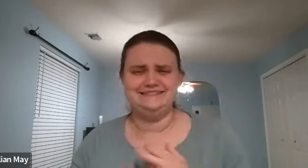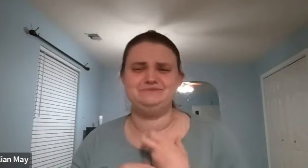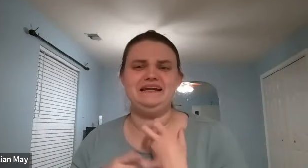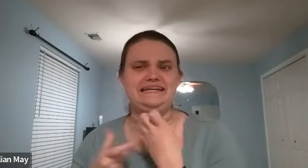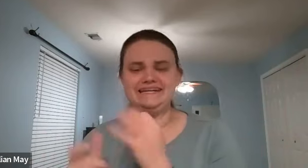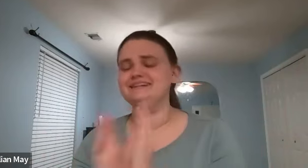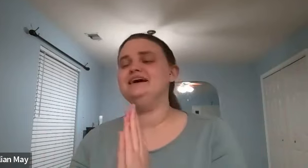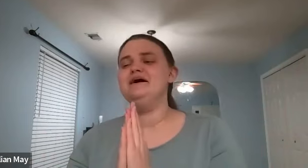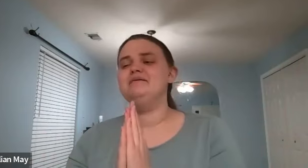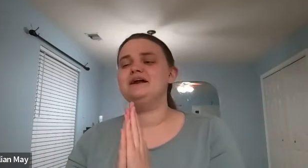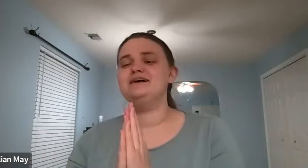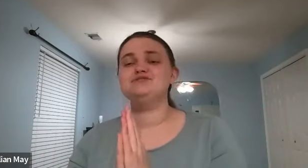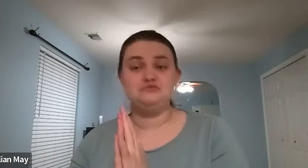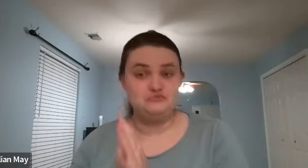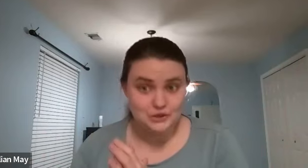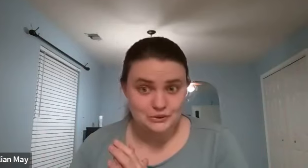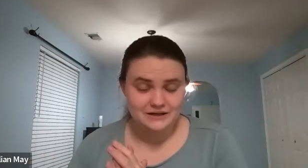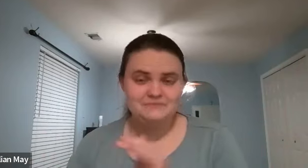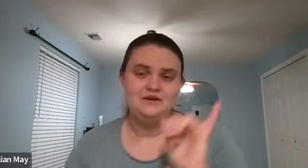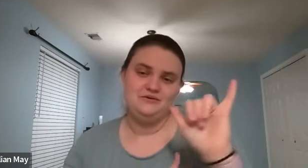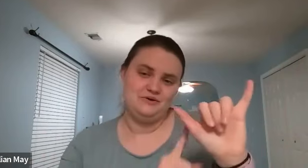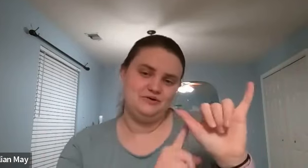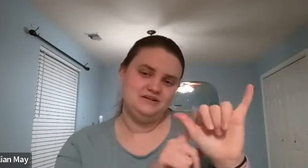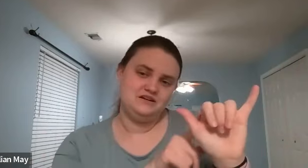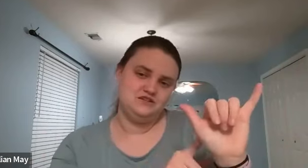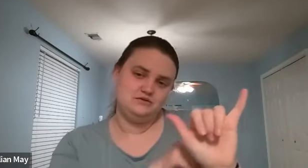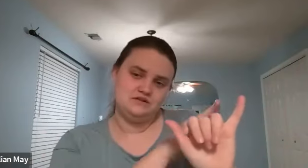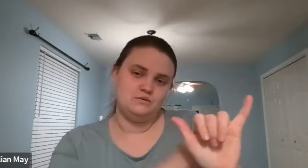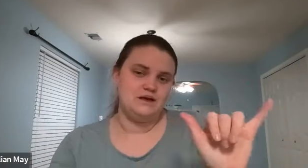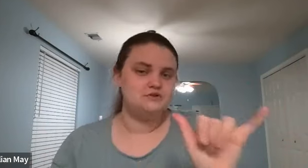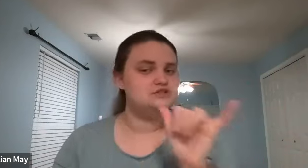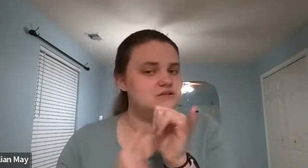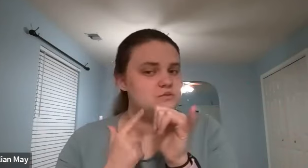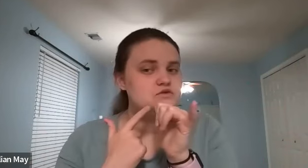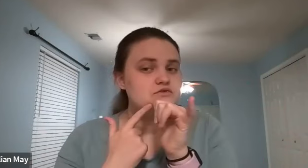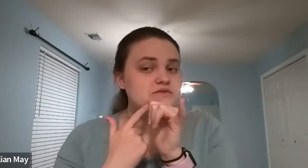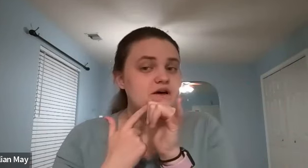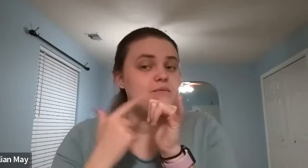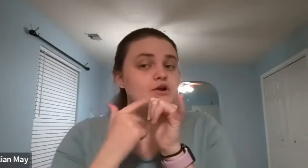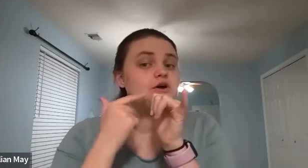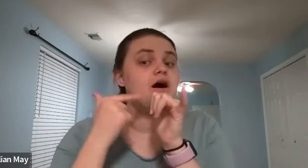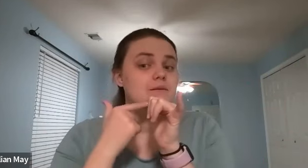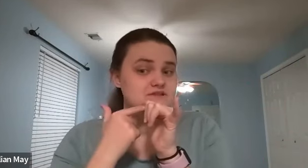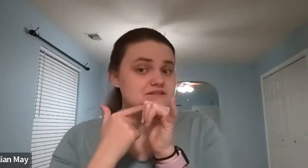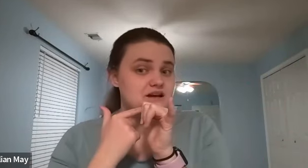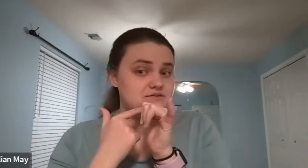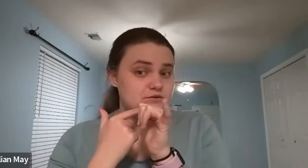just my need. But so rude. Rude is going to do this Y motion with your thumb on your opposite side of your